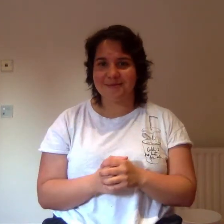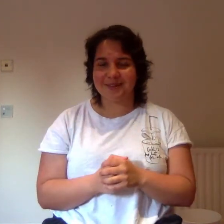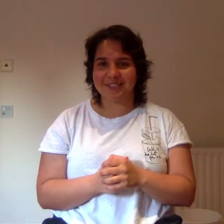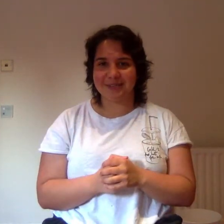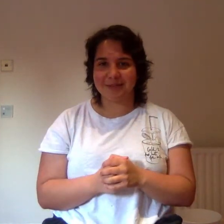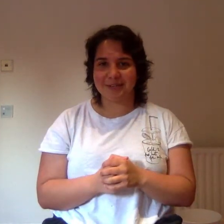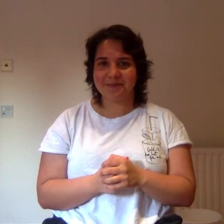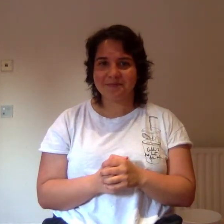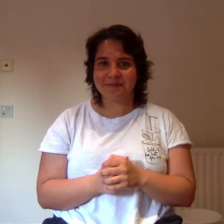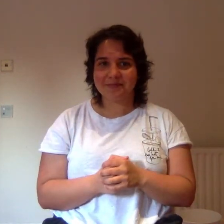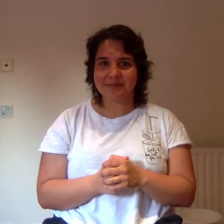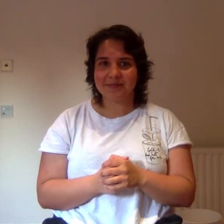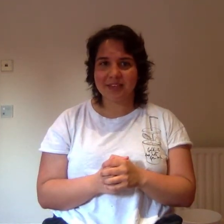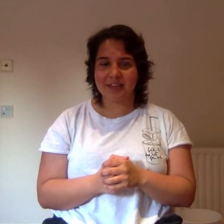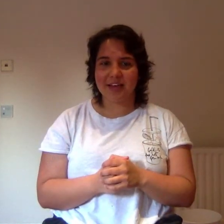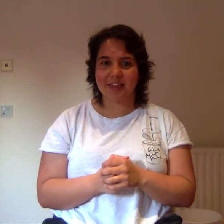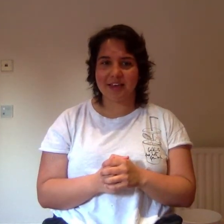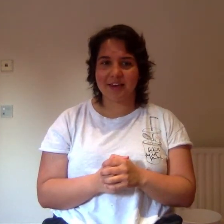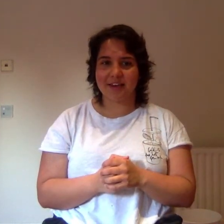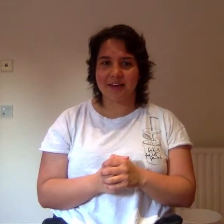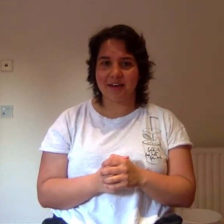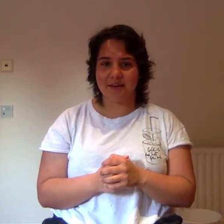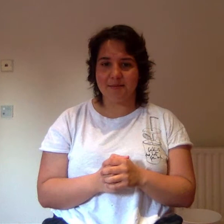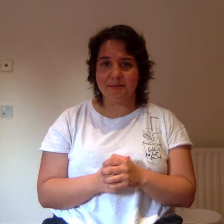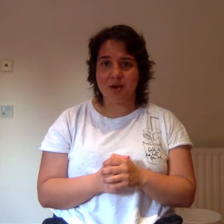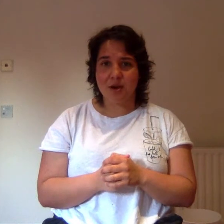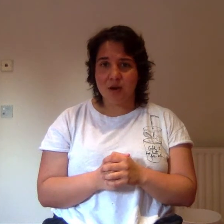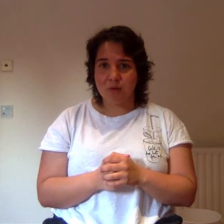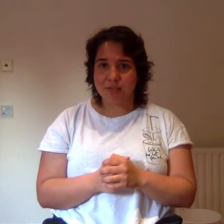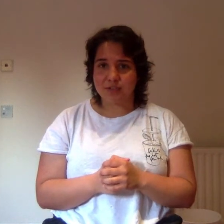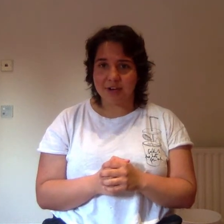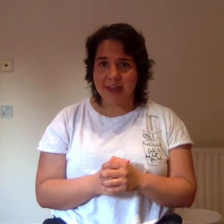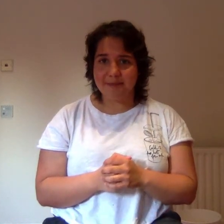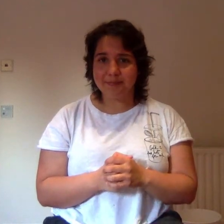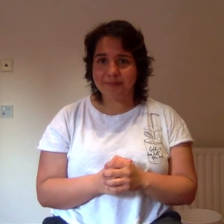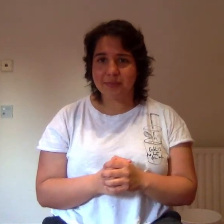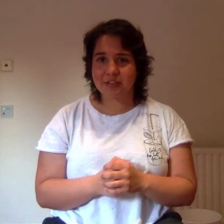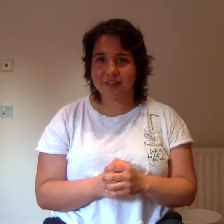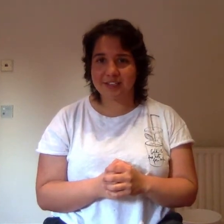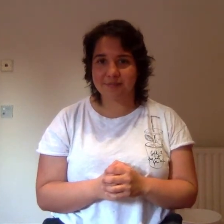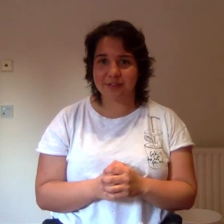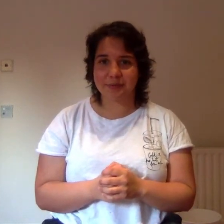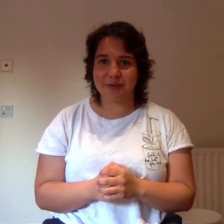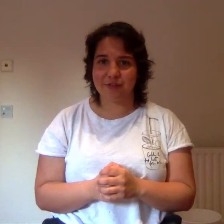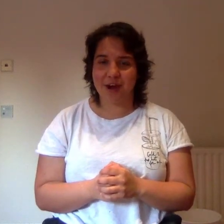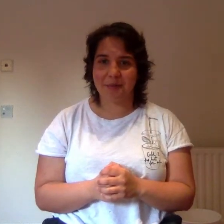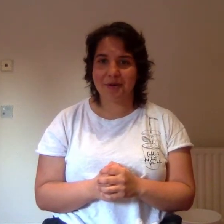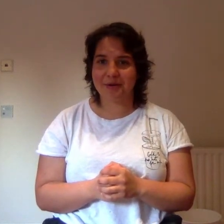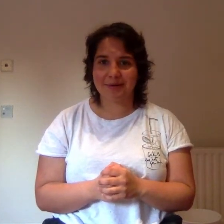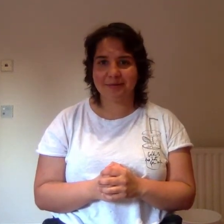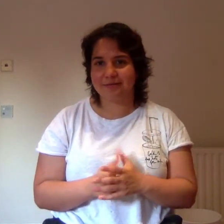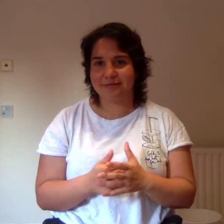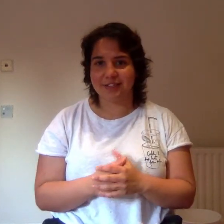it's similar. And then what's your name? So this involves a bit of grammar,